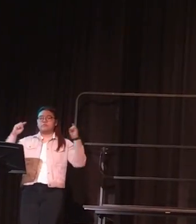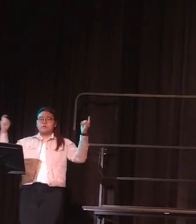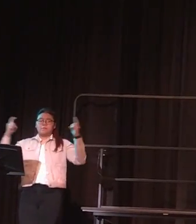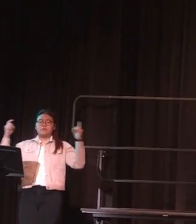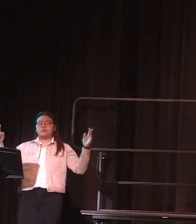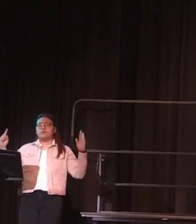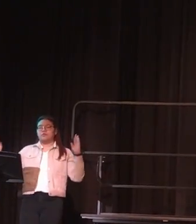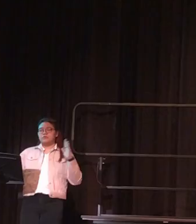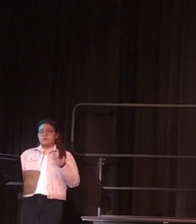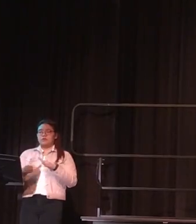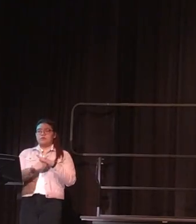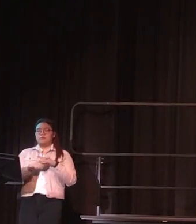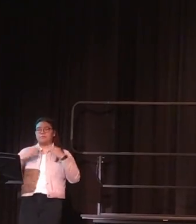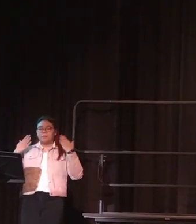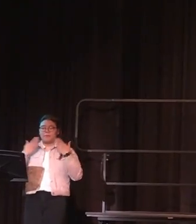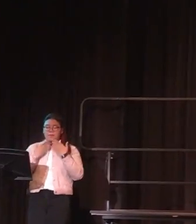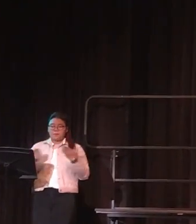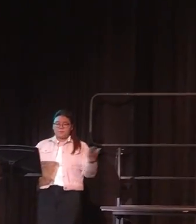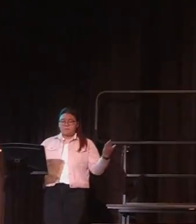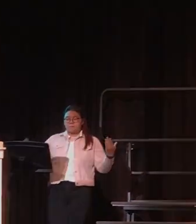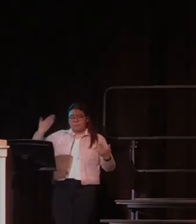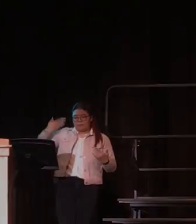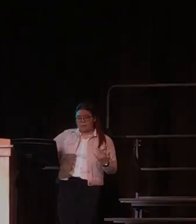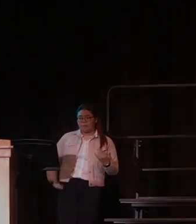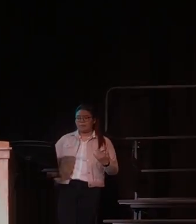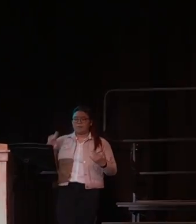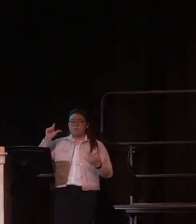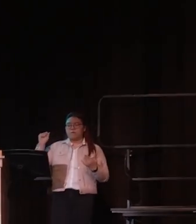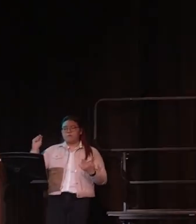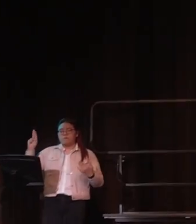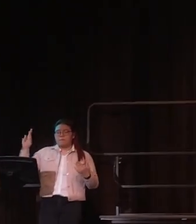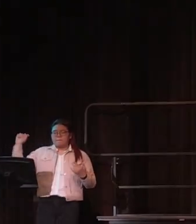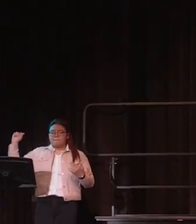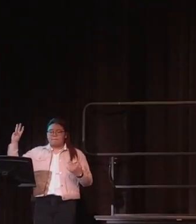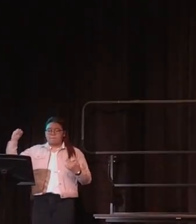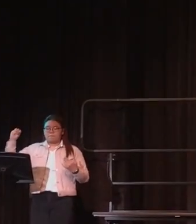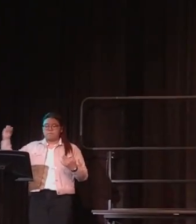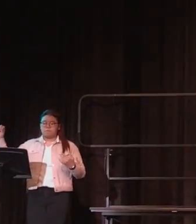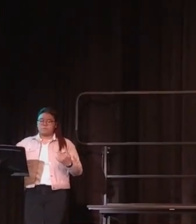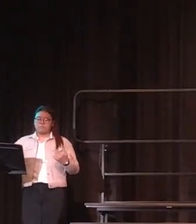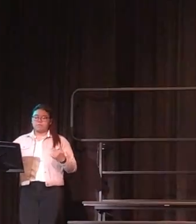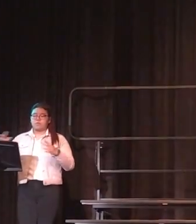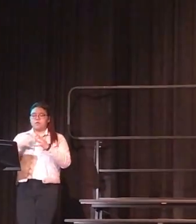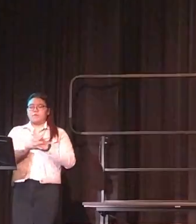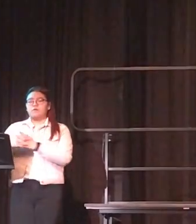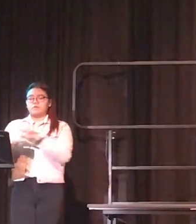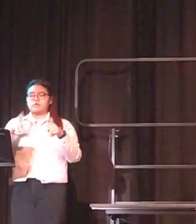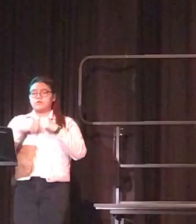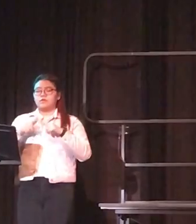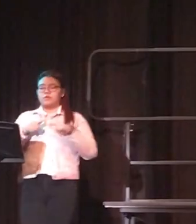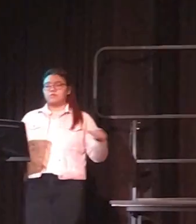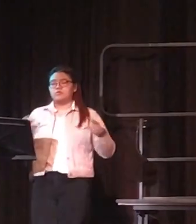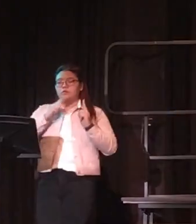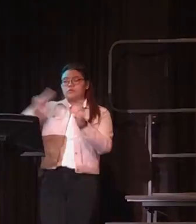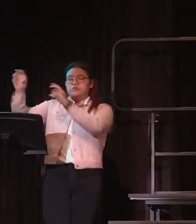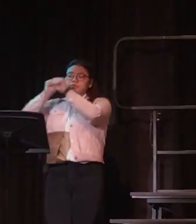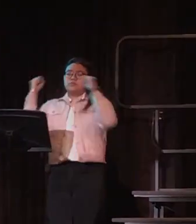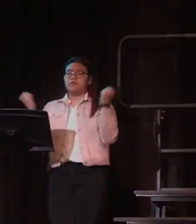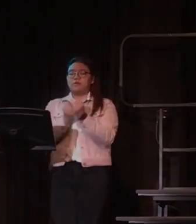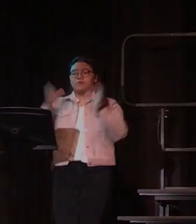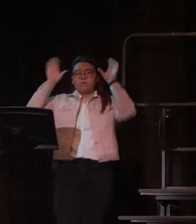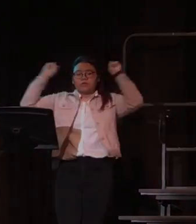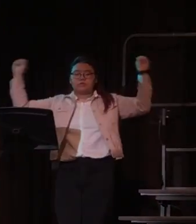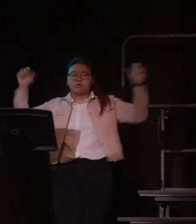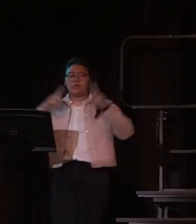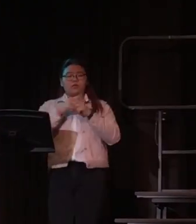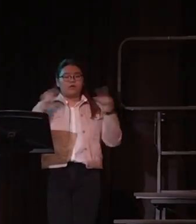Good evening, administrators, teachers, parents, and inductees. Thank you for being a part of this event. My name is